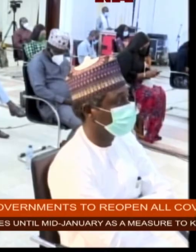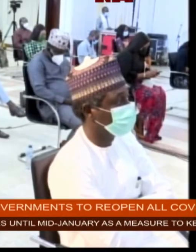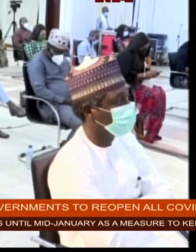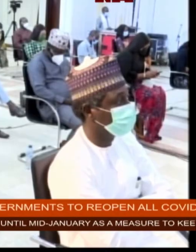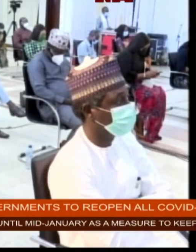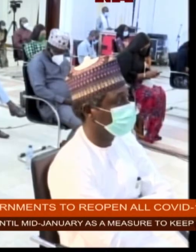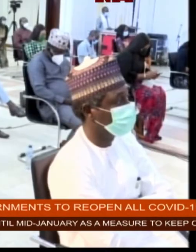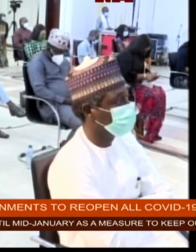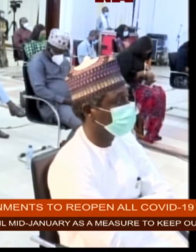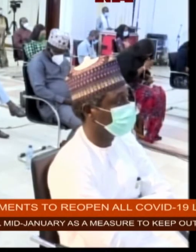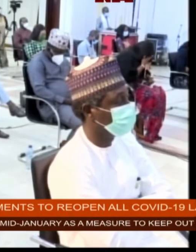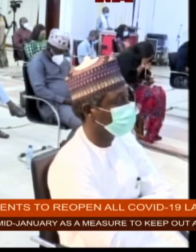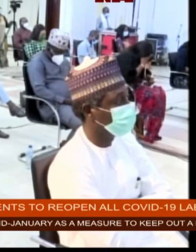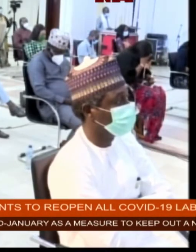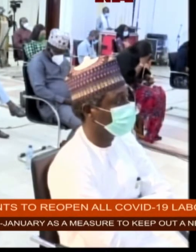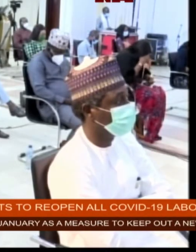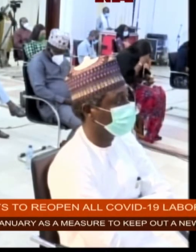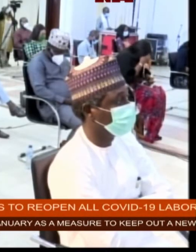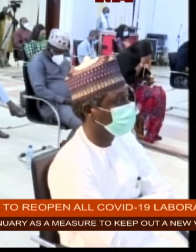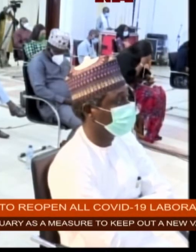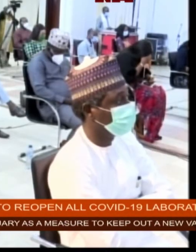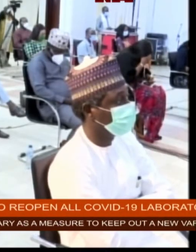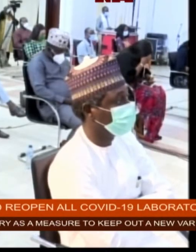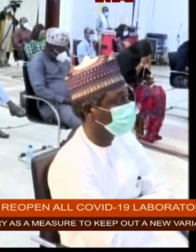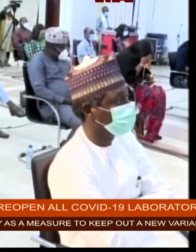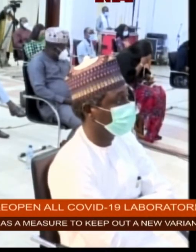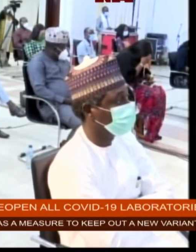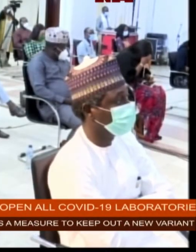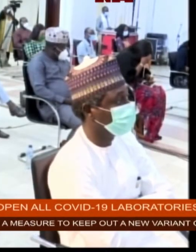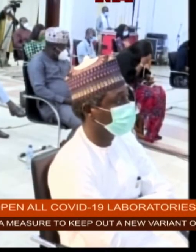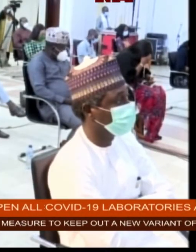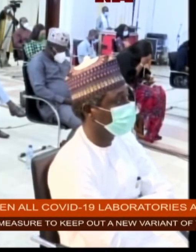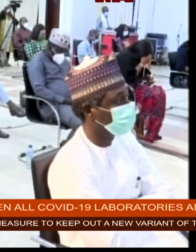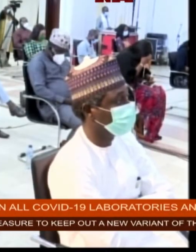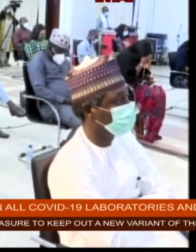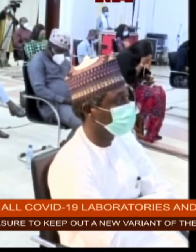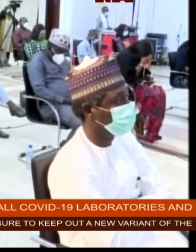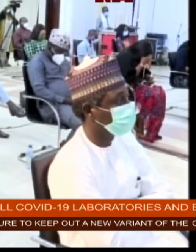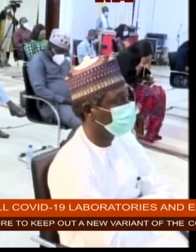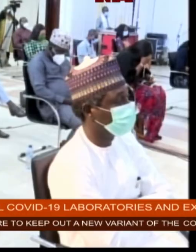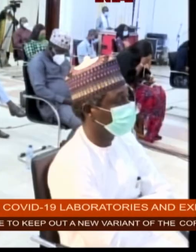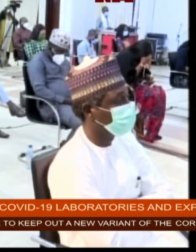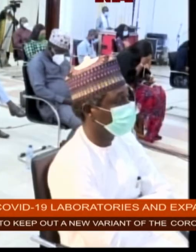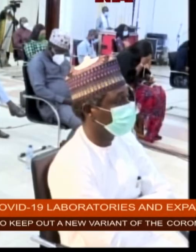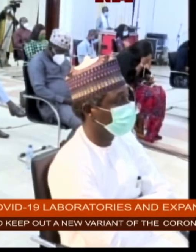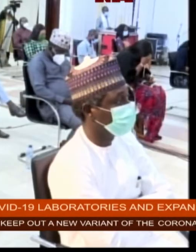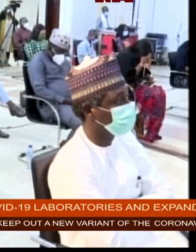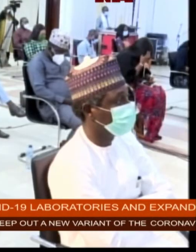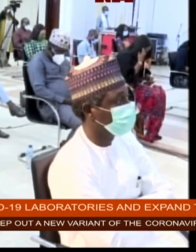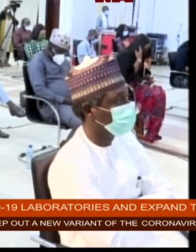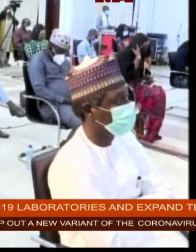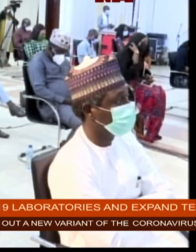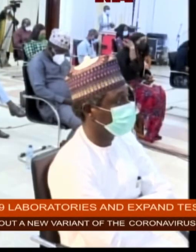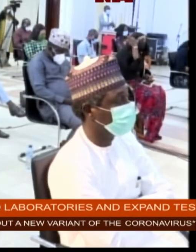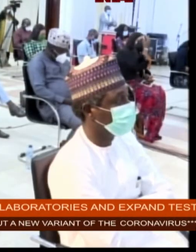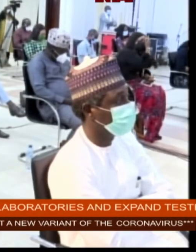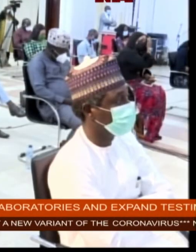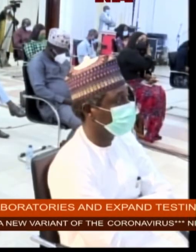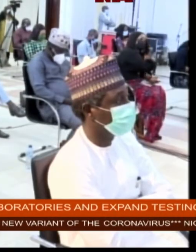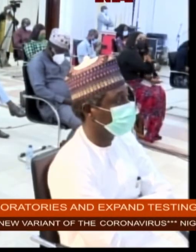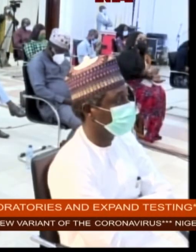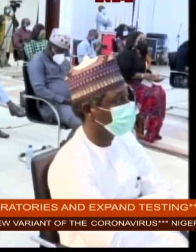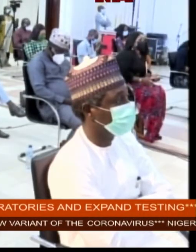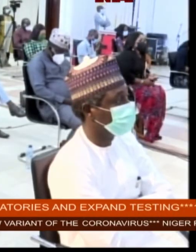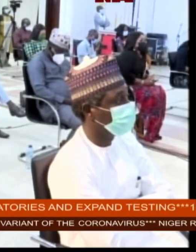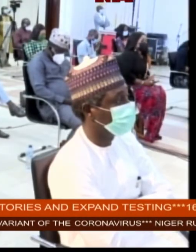I want to thank Rachel for this question on self-medication, which